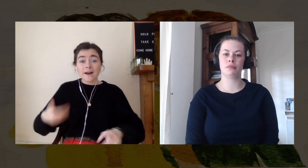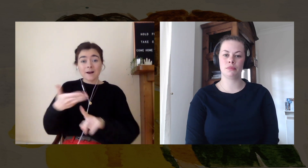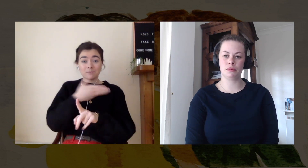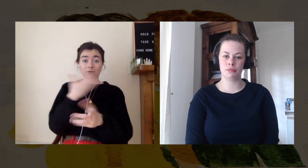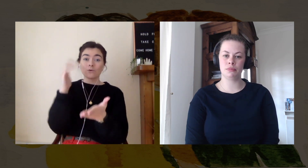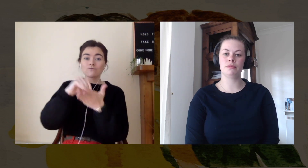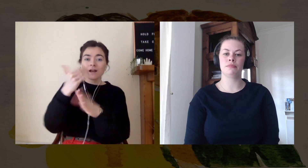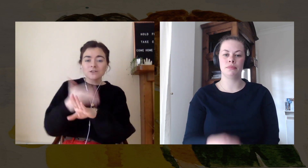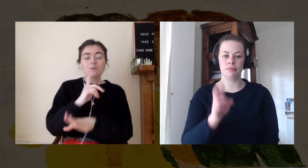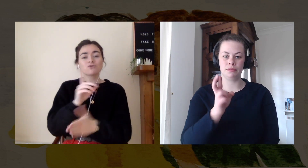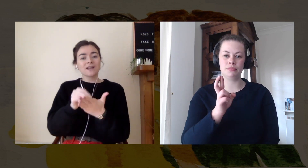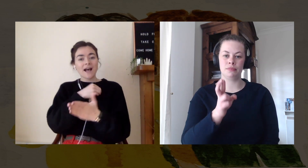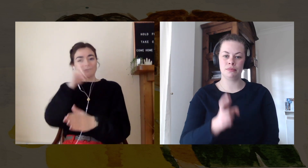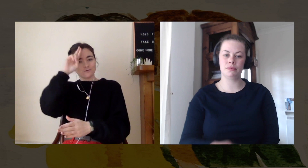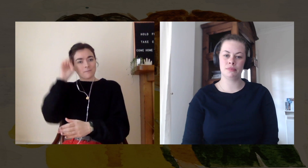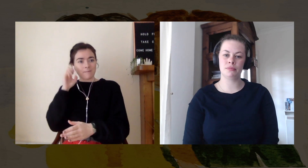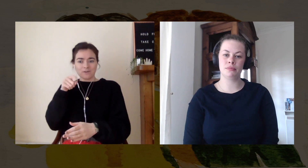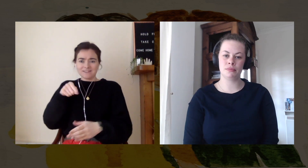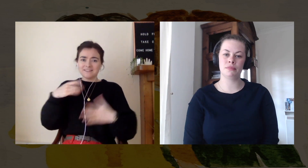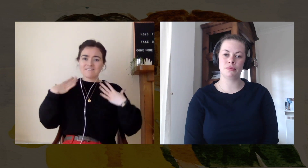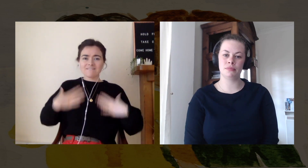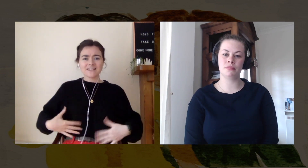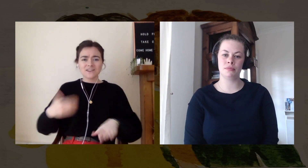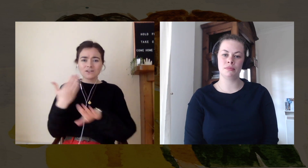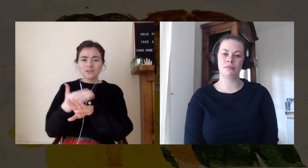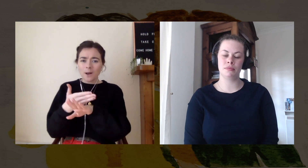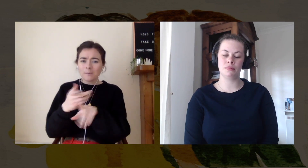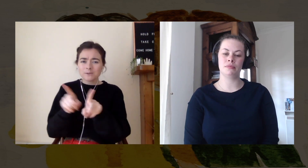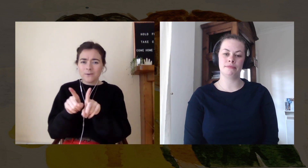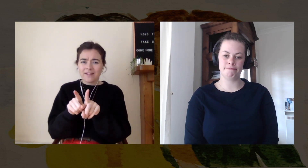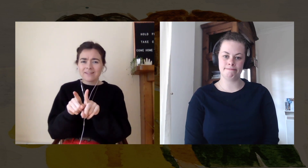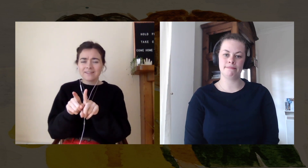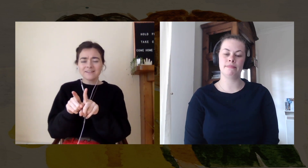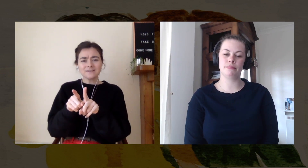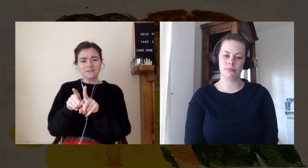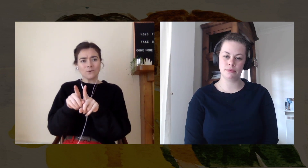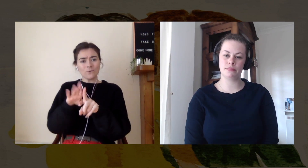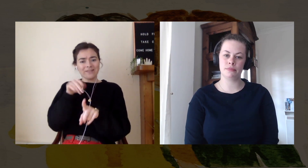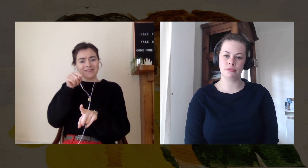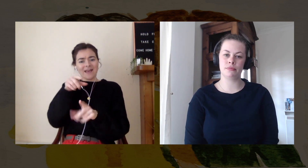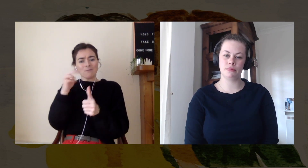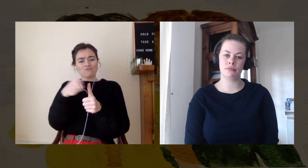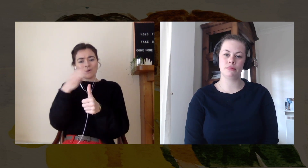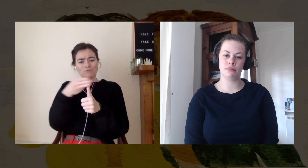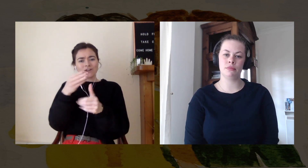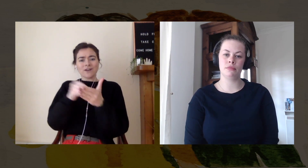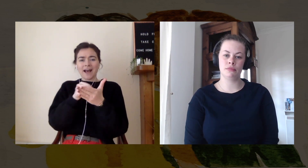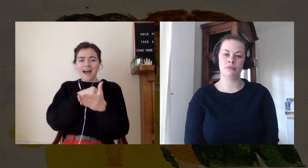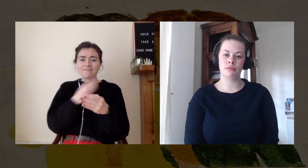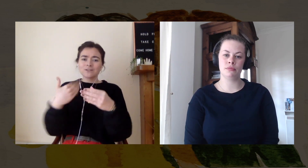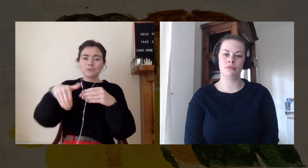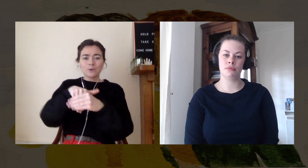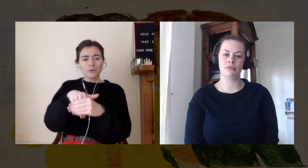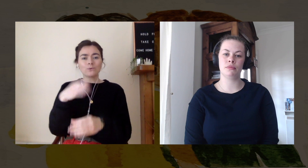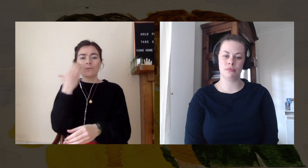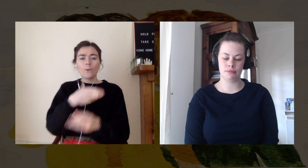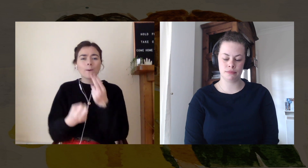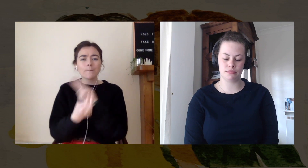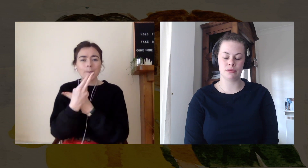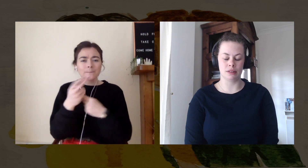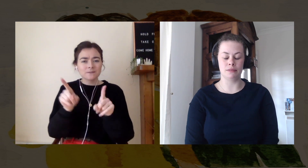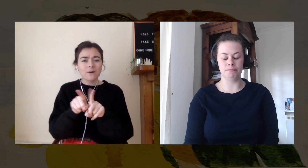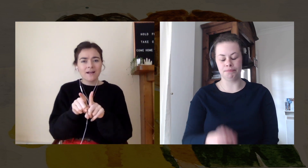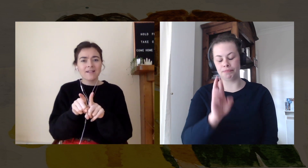very physical job as well. So with that preparation comes warming up. Truly. You know? Yeah. To warm up physically,